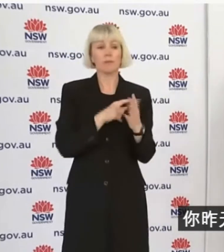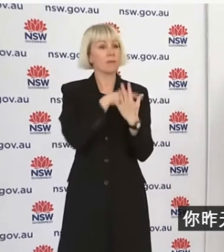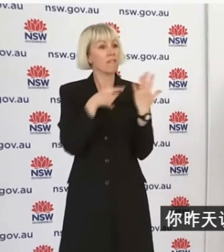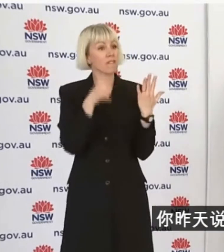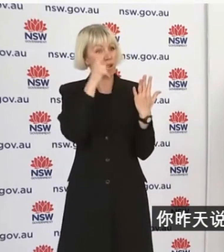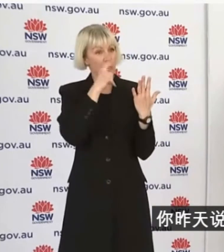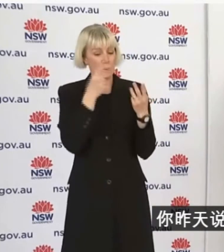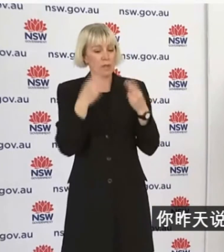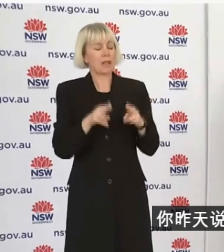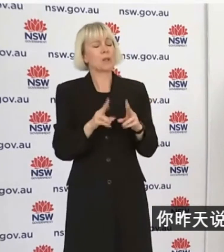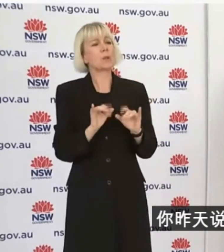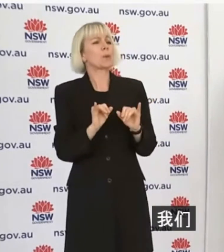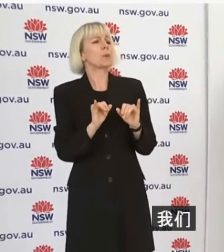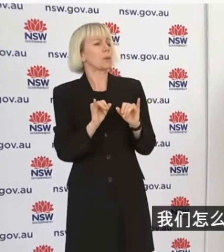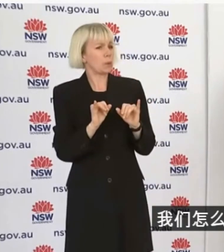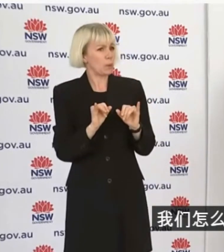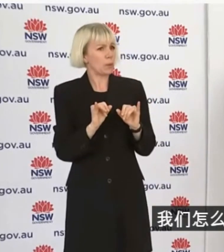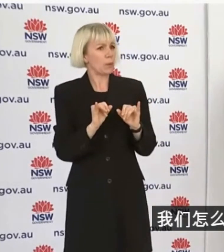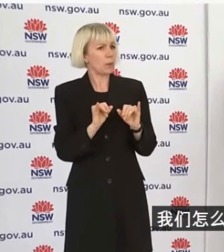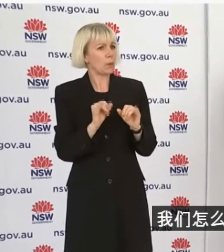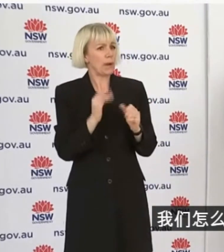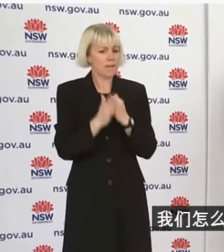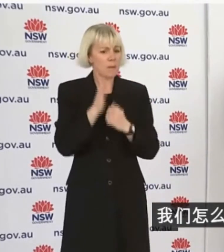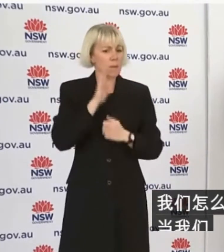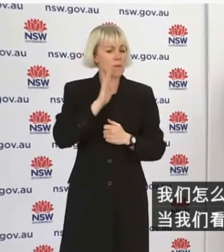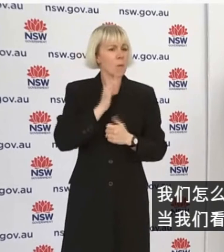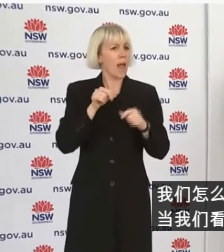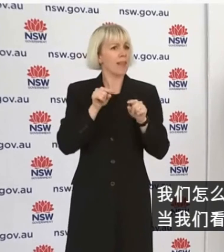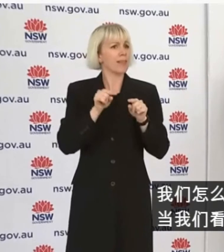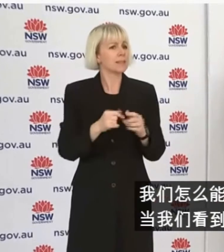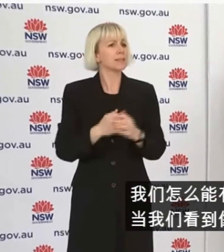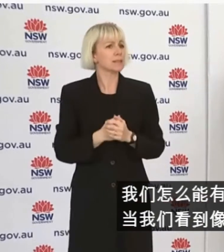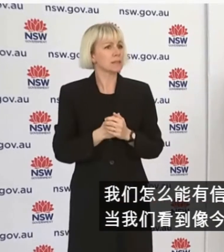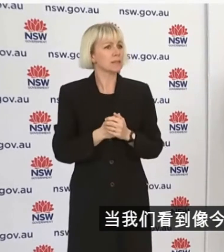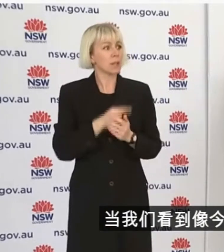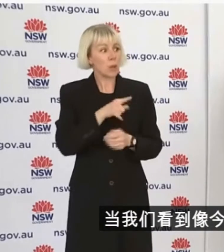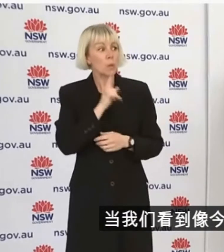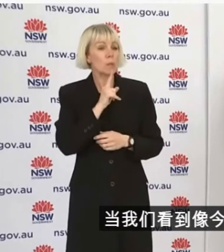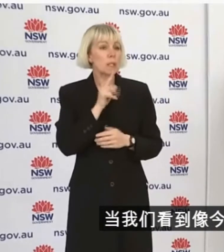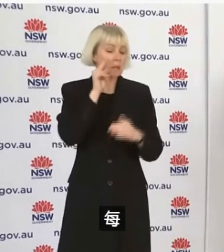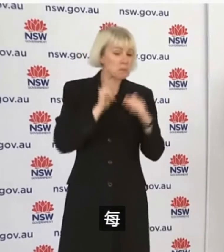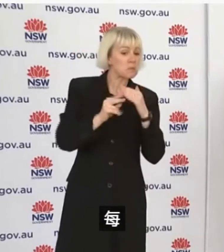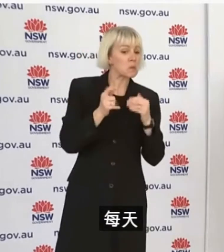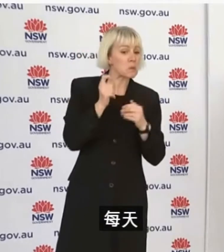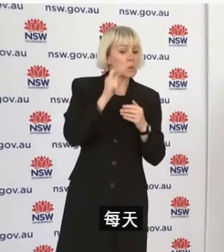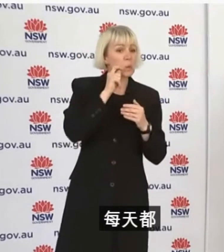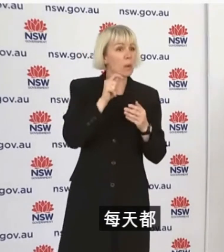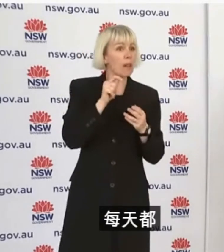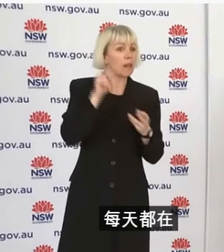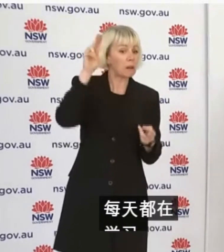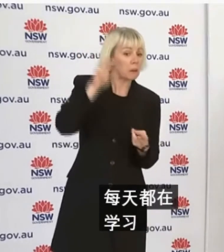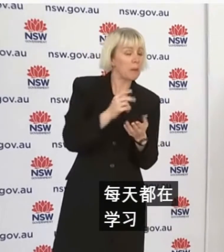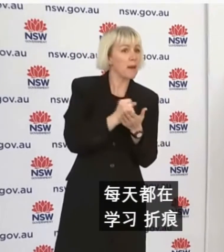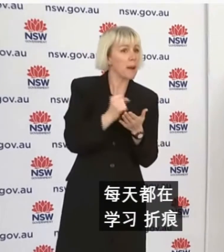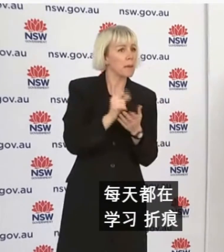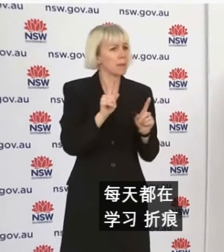we will turn the corner. How can we have any confidence that that is going to be the case when we see numbers like we have today? Well, every day that goes by,